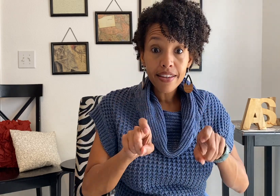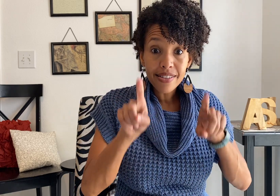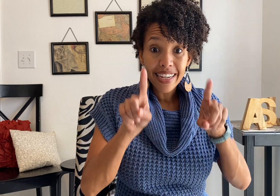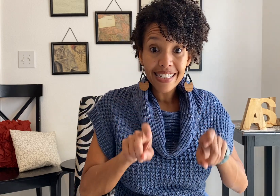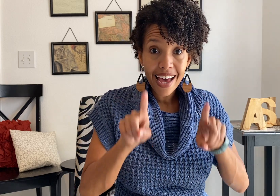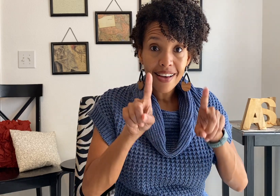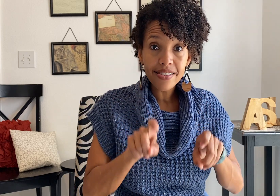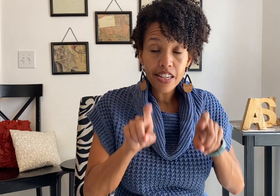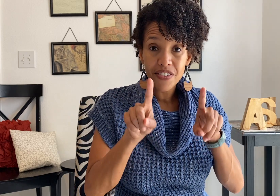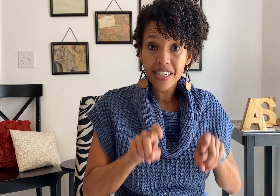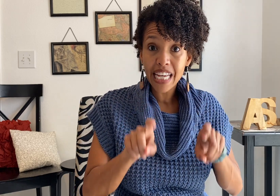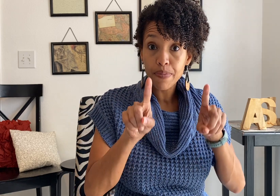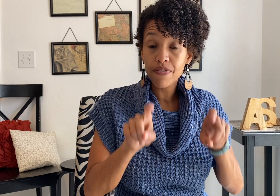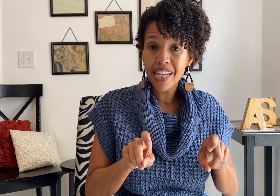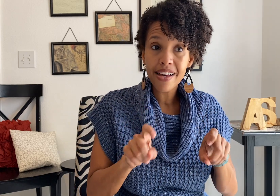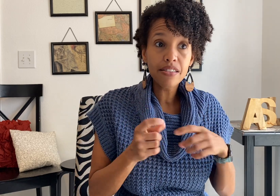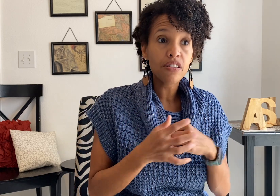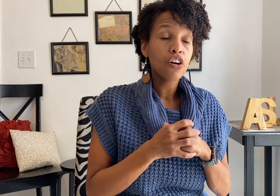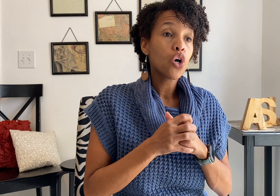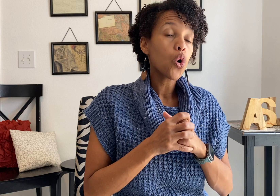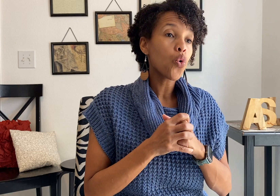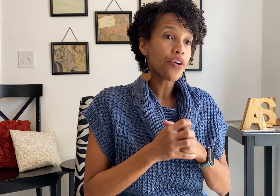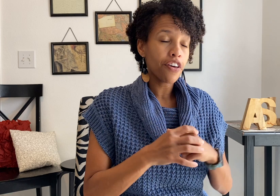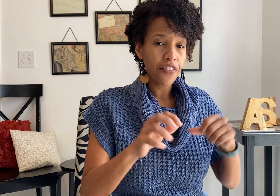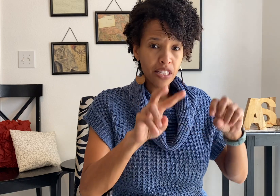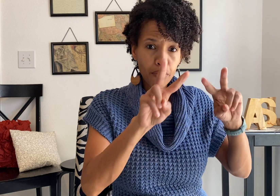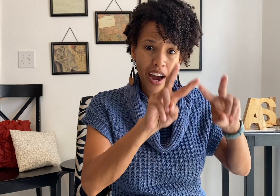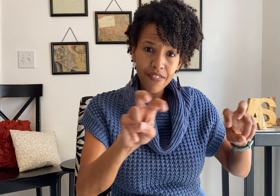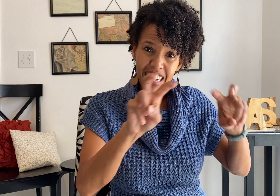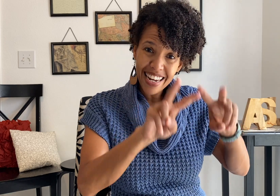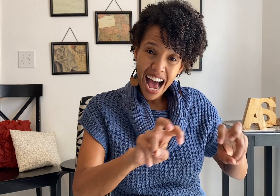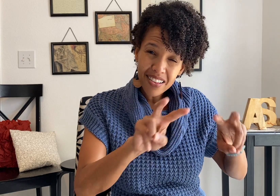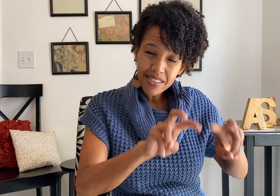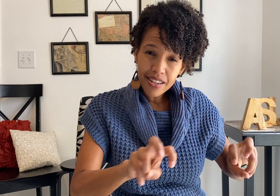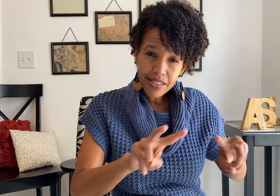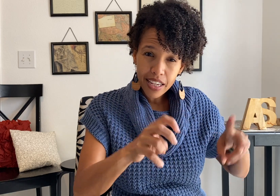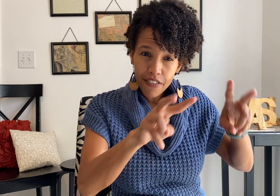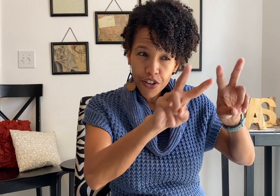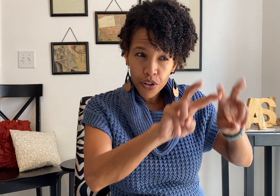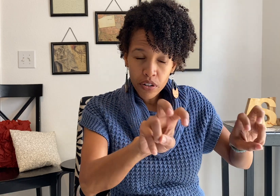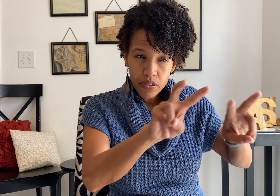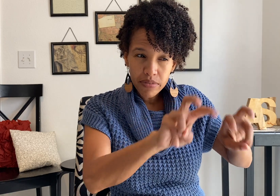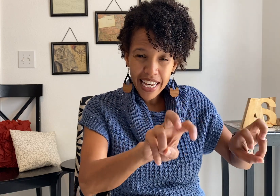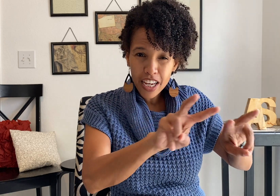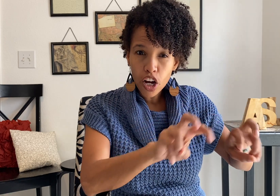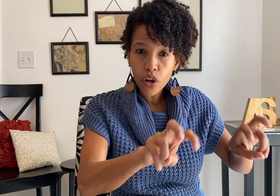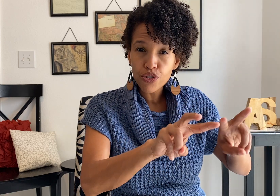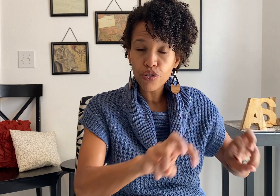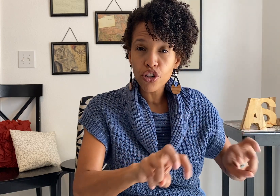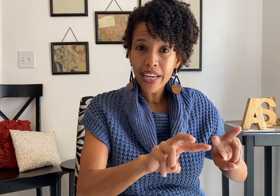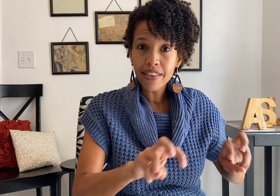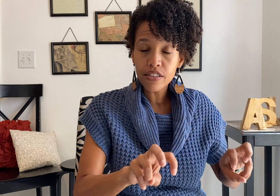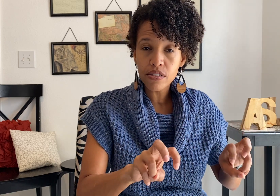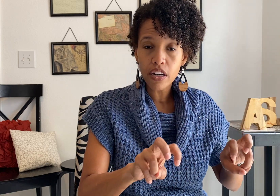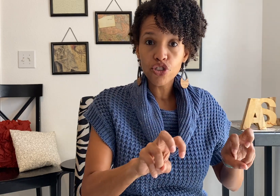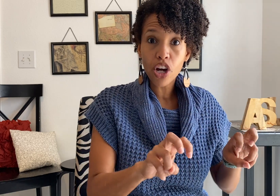like test, if it's a type of test, or if it's some kind of an analysis, like if they're taking a closer look at this